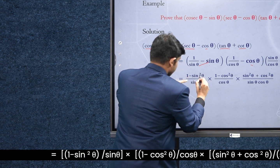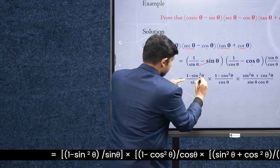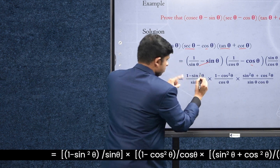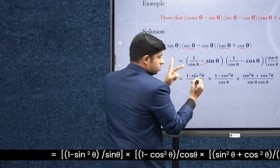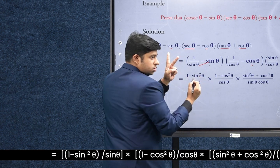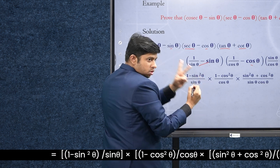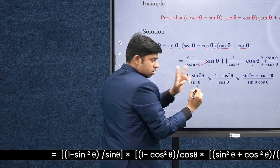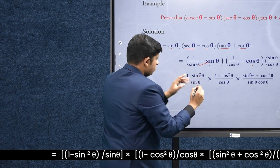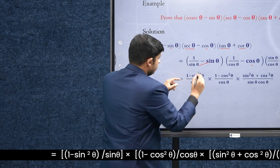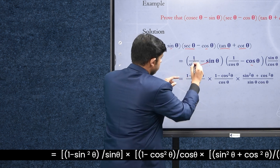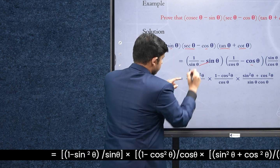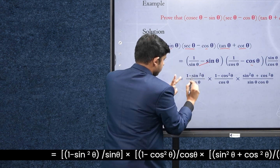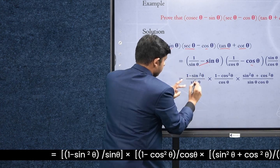1 minus sin square theta by sin theta